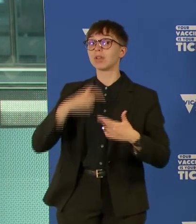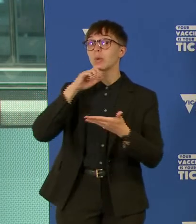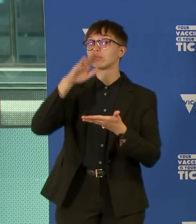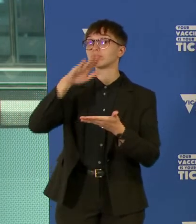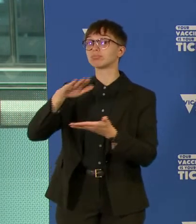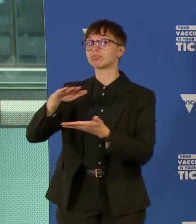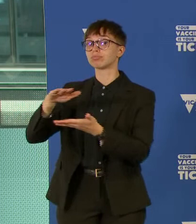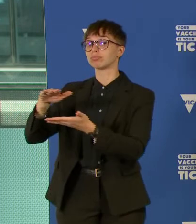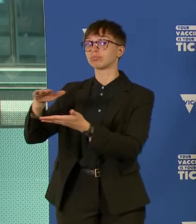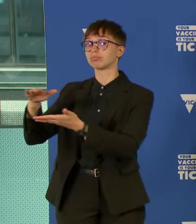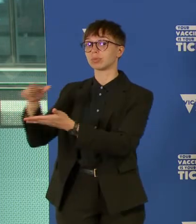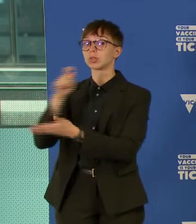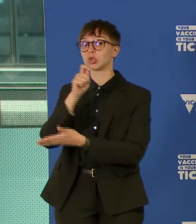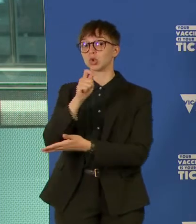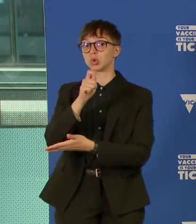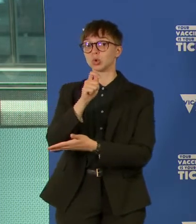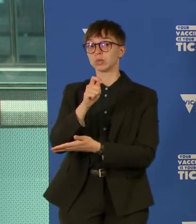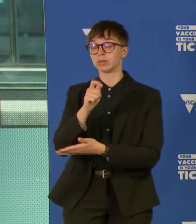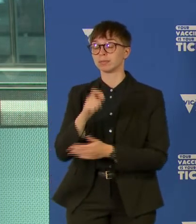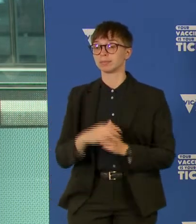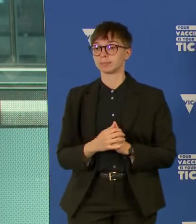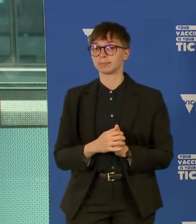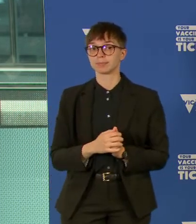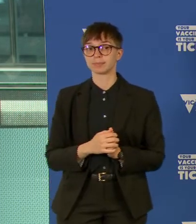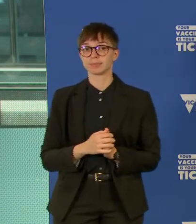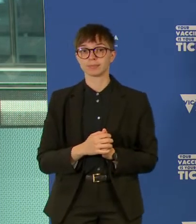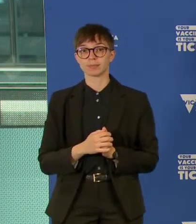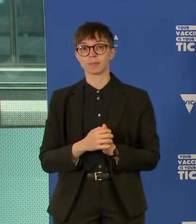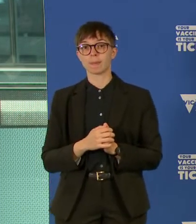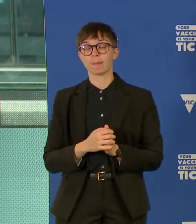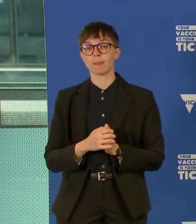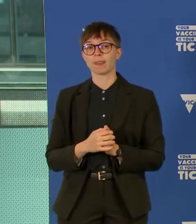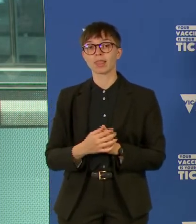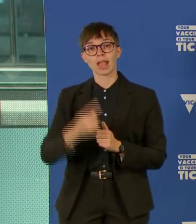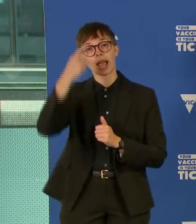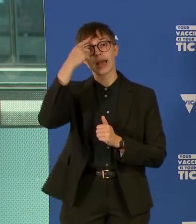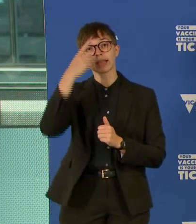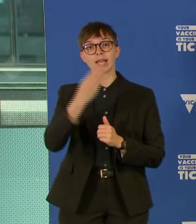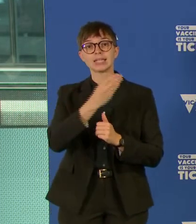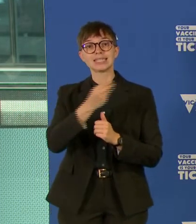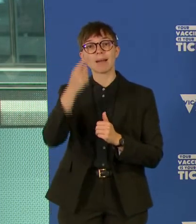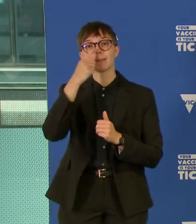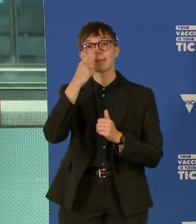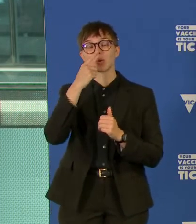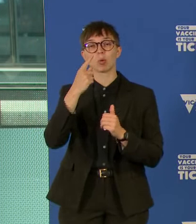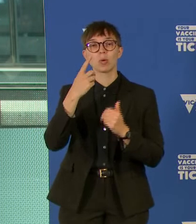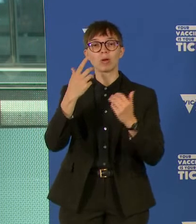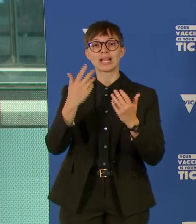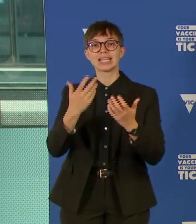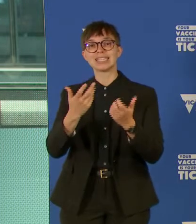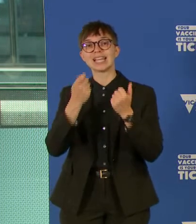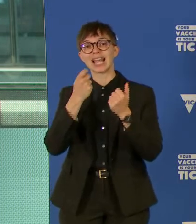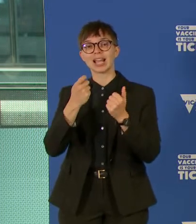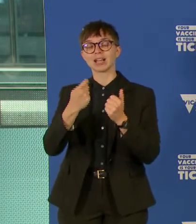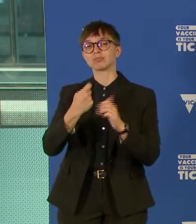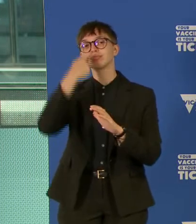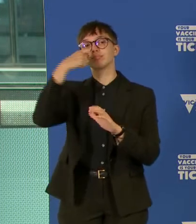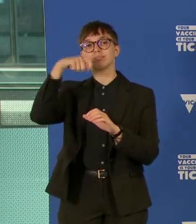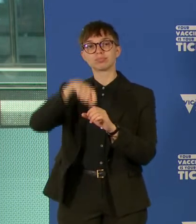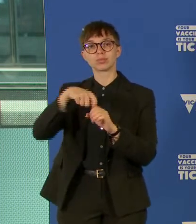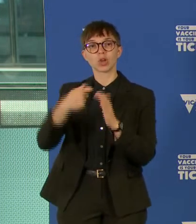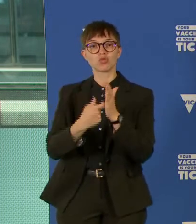week. I think today's a blip. I think people defer some of their RAT tests and their PCR tests while they're on holiday. New South Wales has had the same